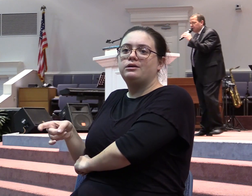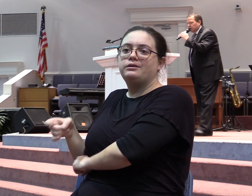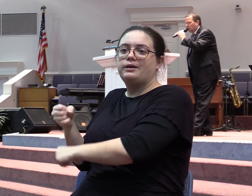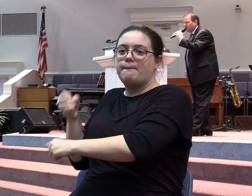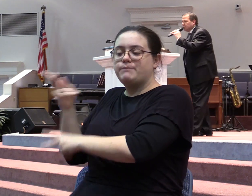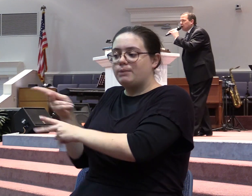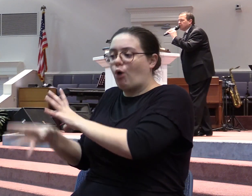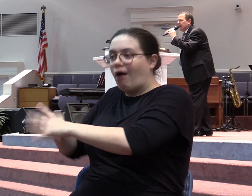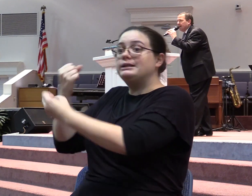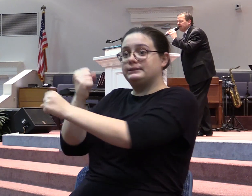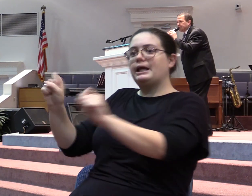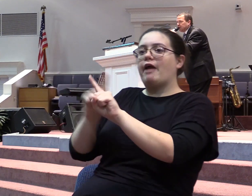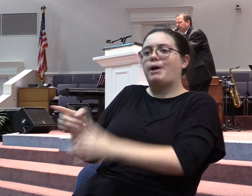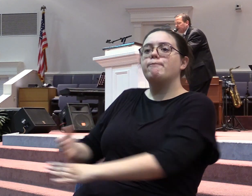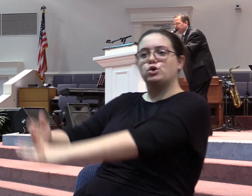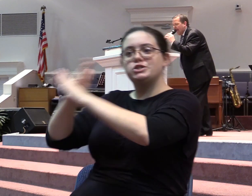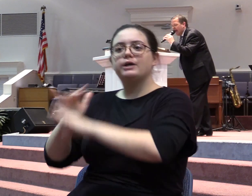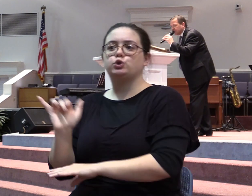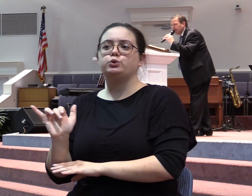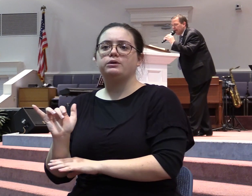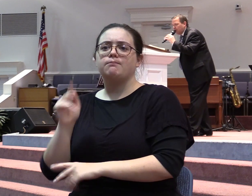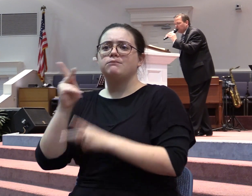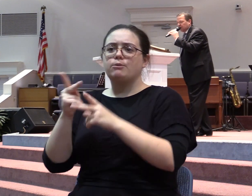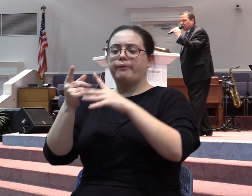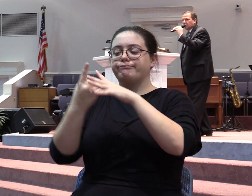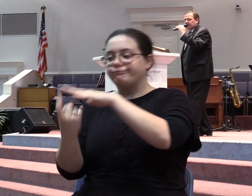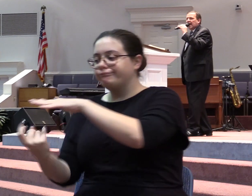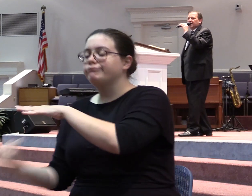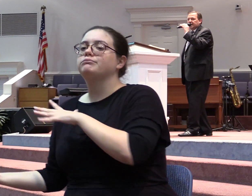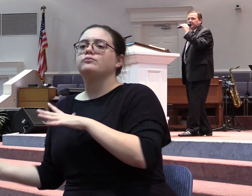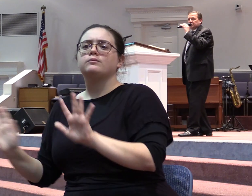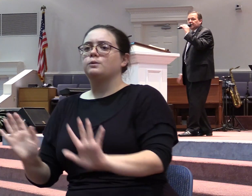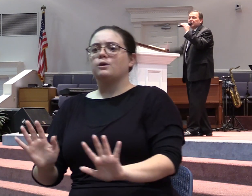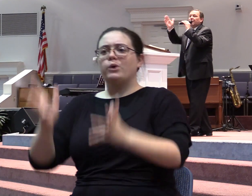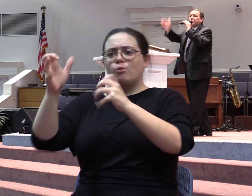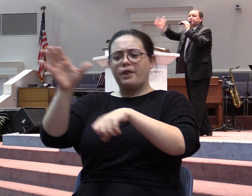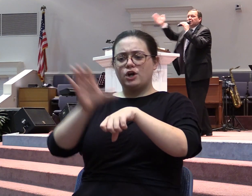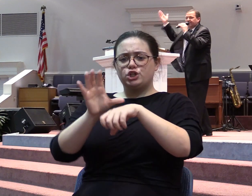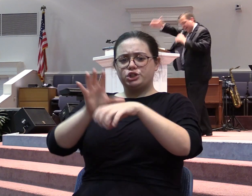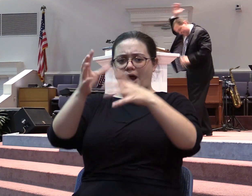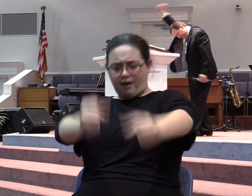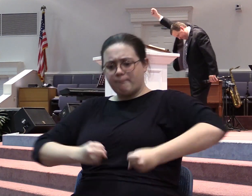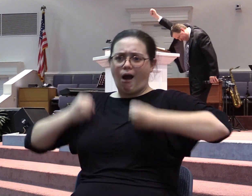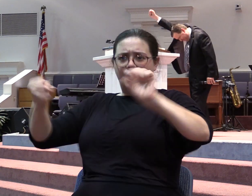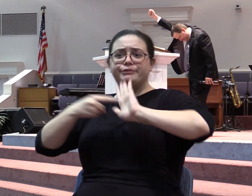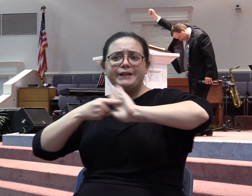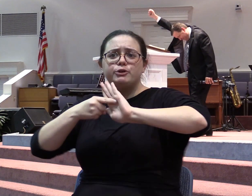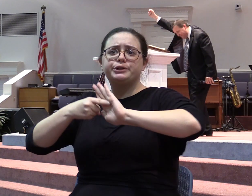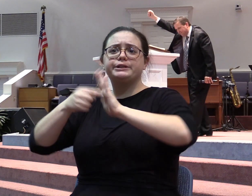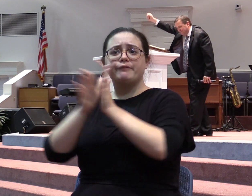God doesn't want the church to have a disappearing act. He wants the church to have a demonstration of the book of Acts.